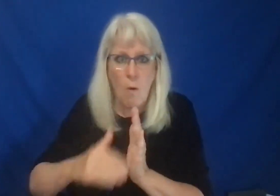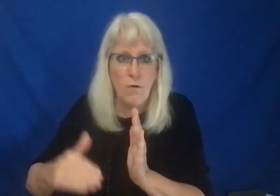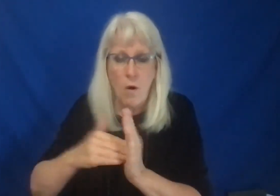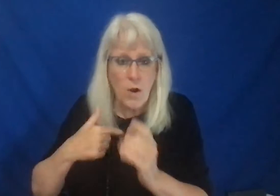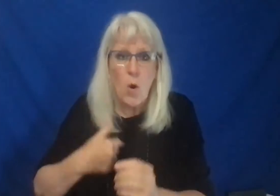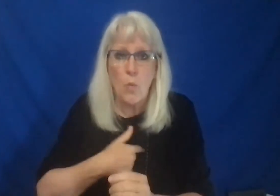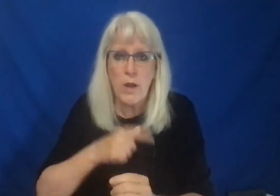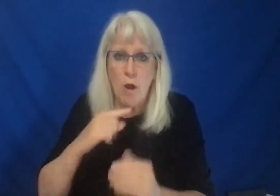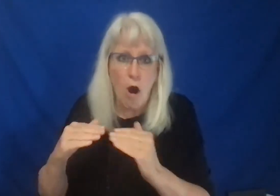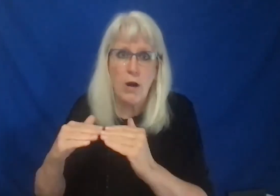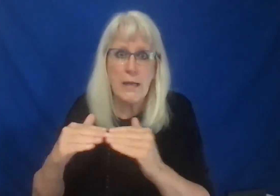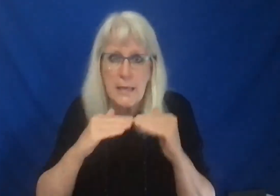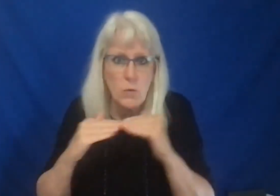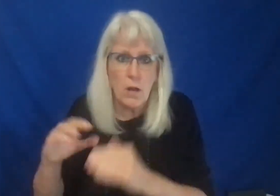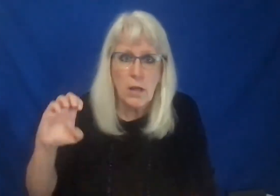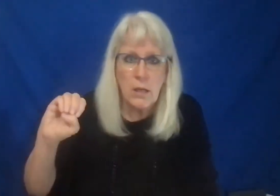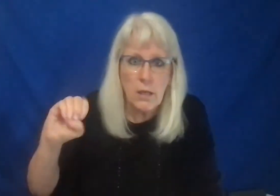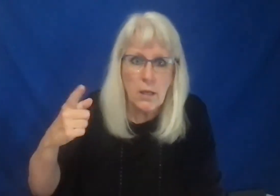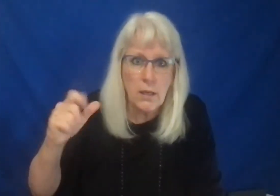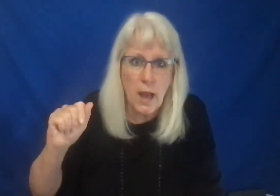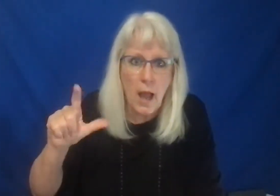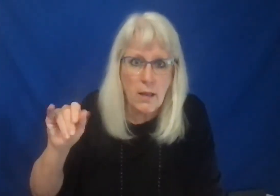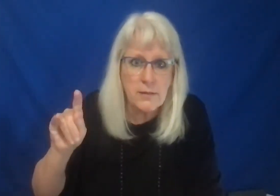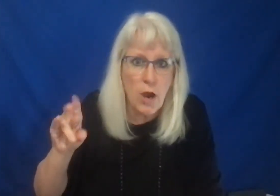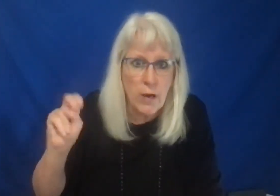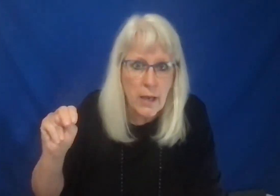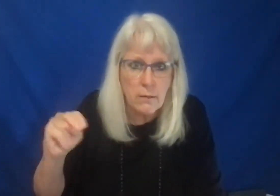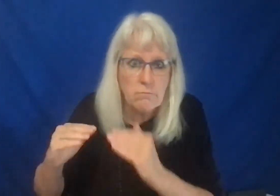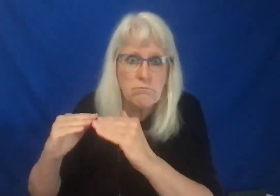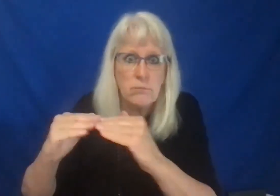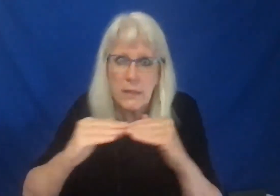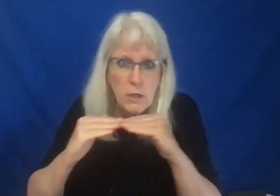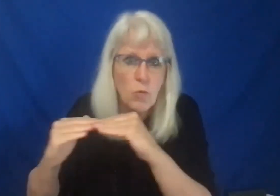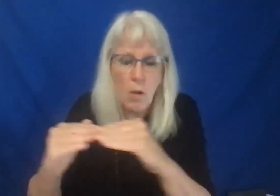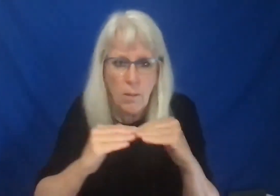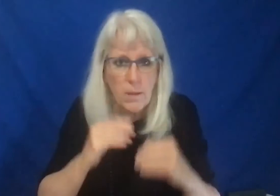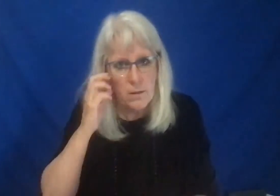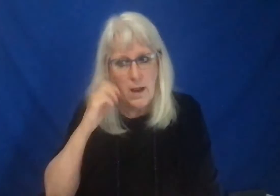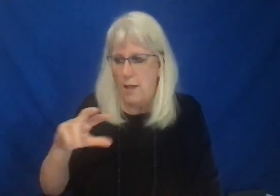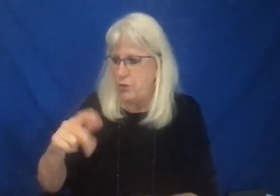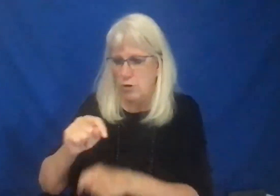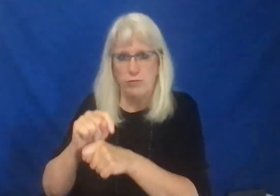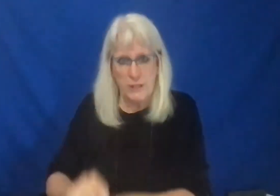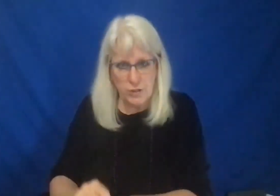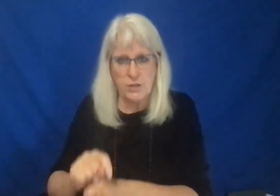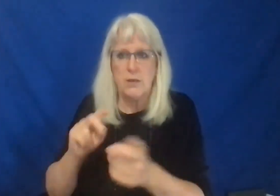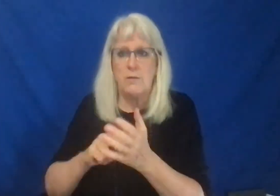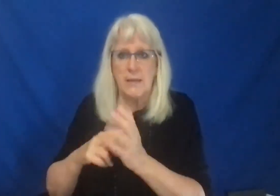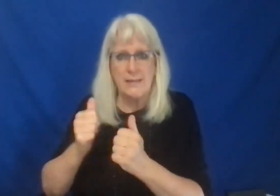an egalitarian fellowship. And our tradition, our third tradition, is so much about how we are all equals. We just have a desire to